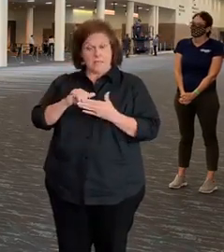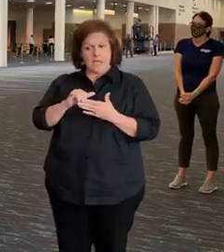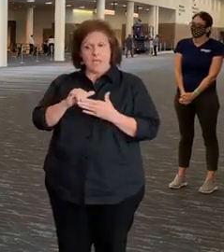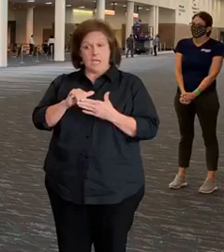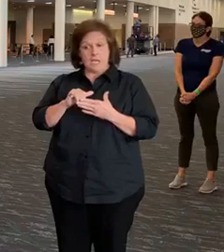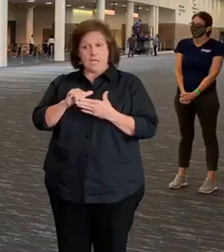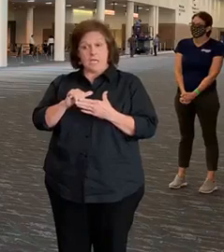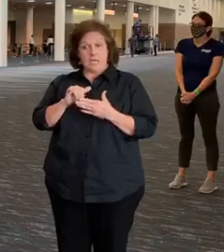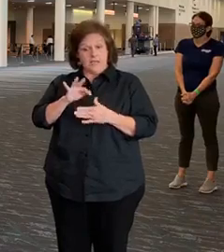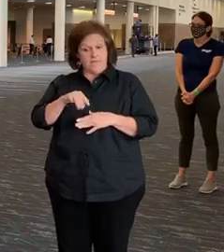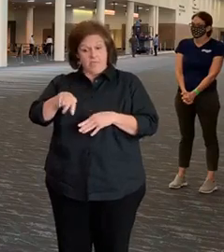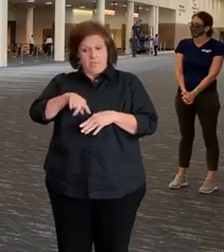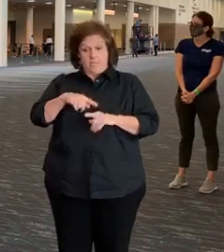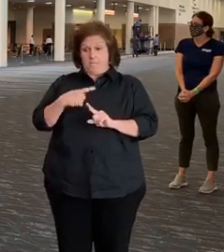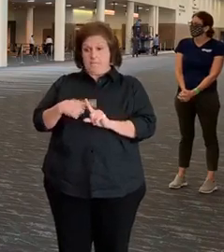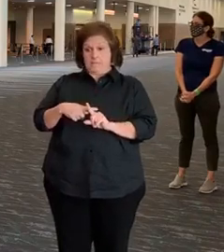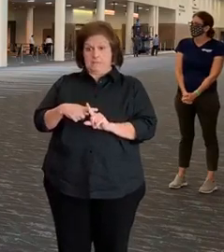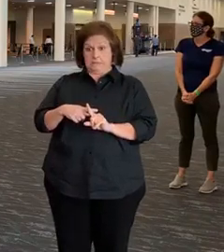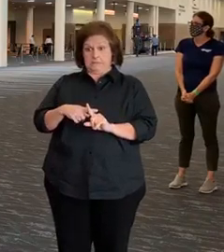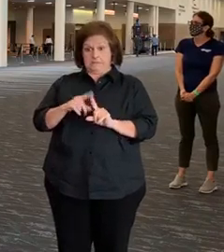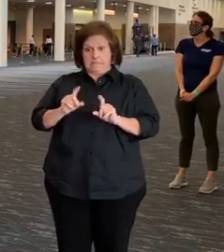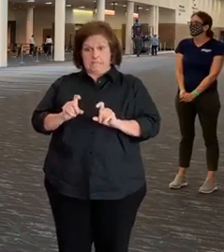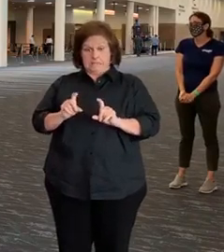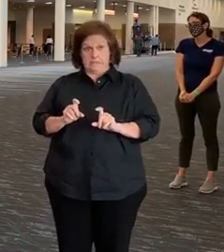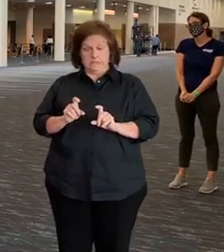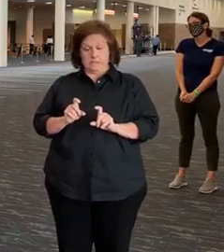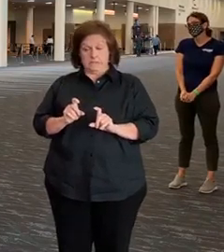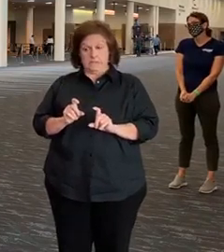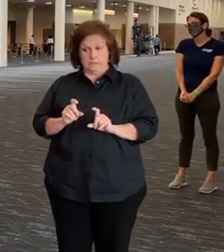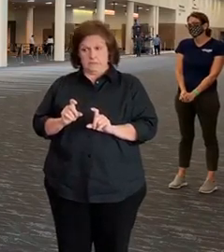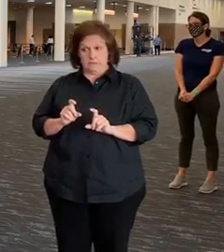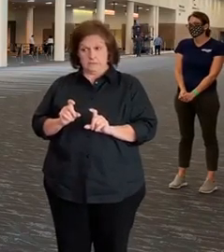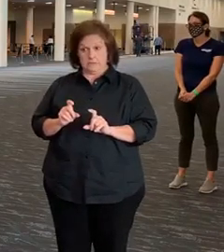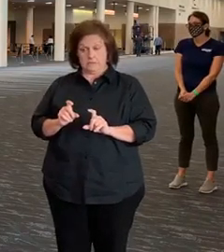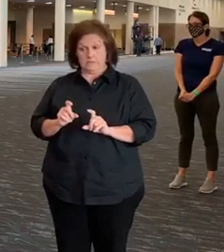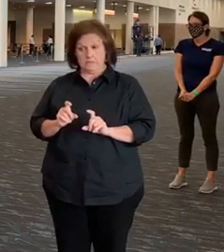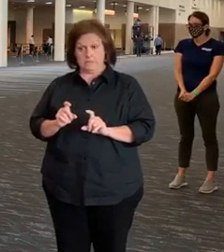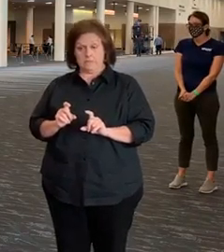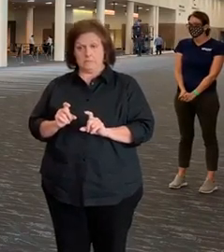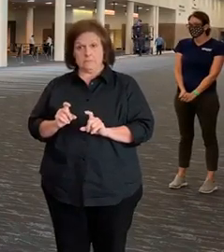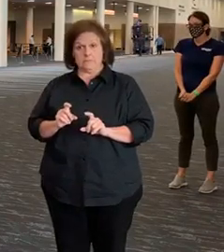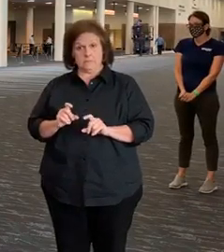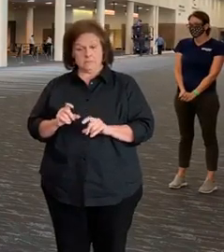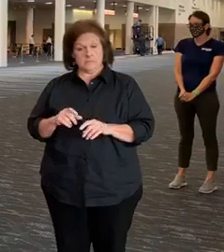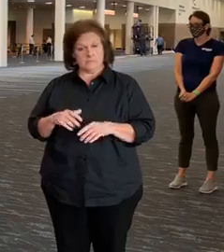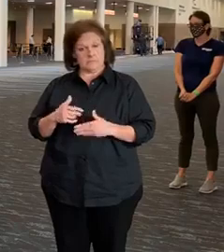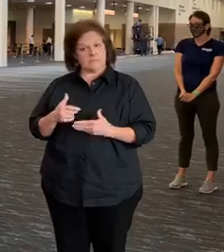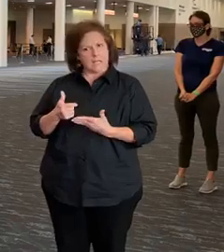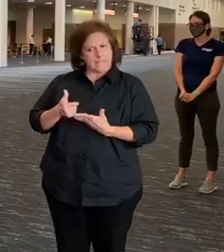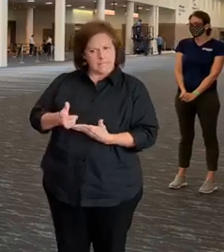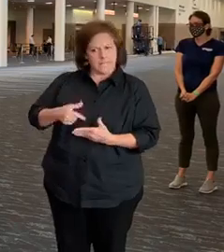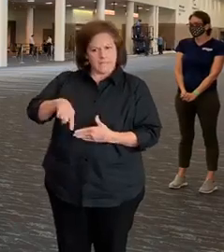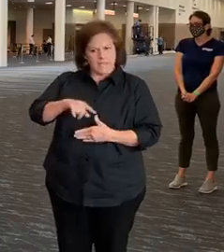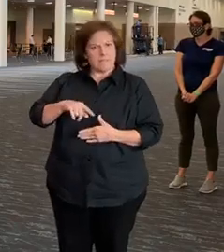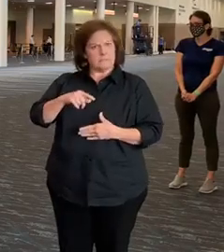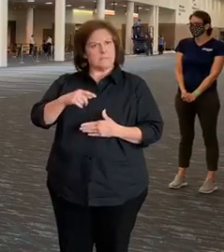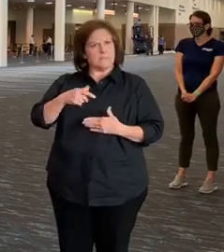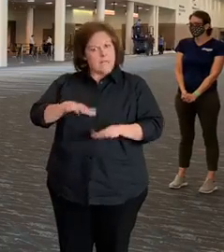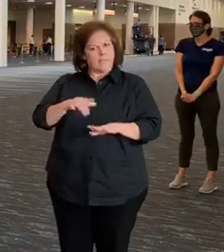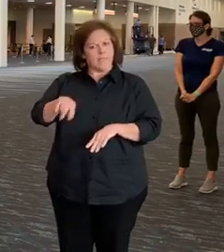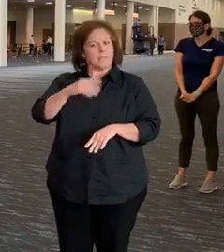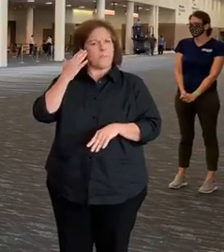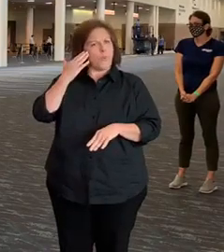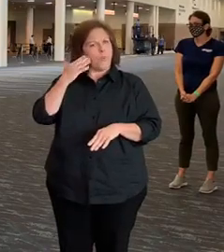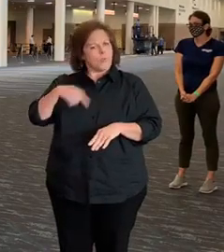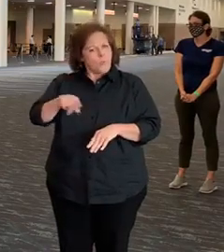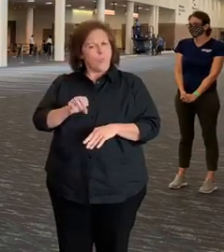if they're positive or not, giving them a sense of security, knowing that they're okay.